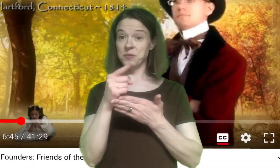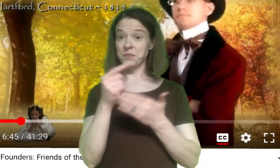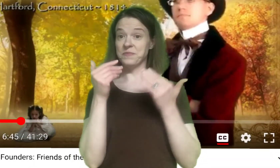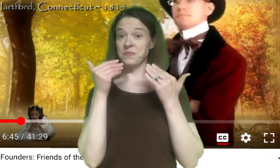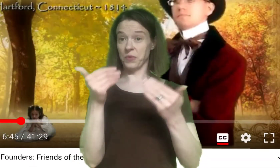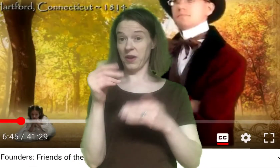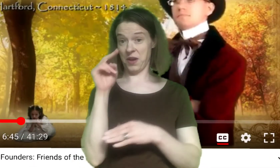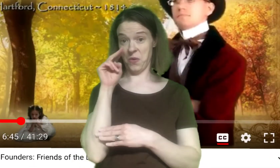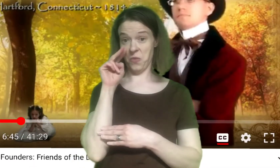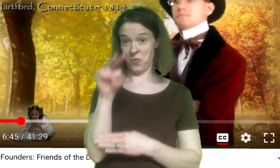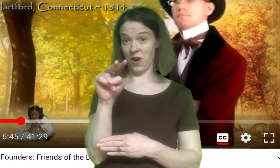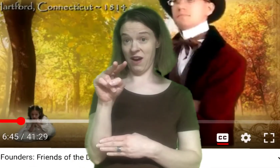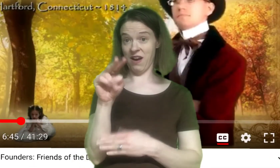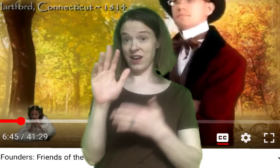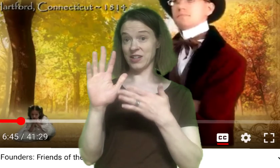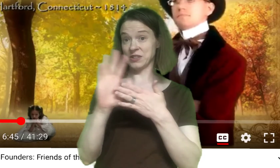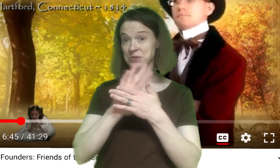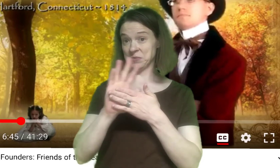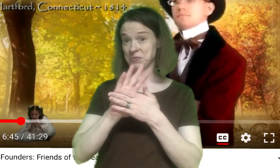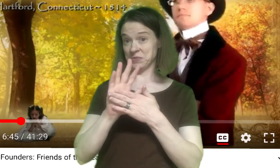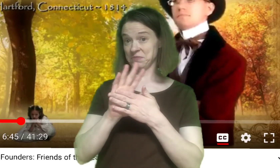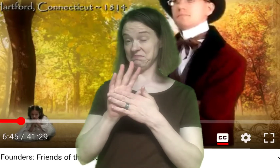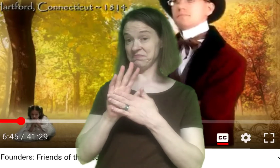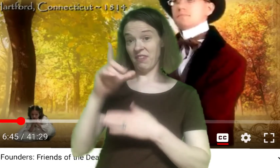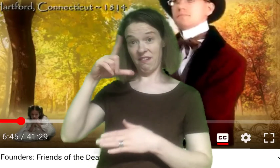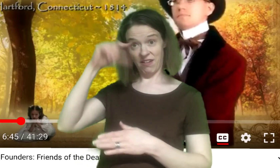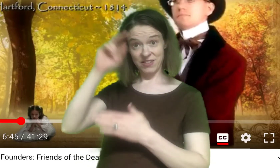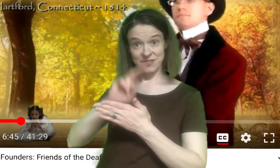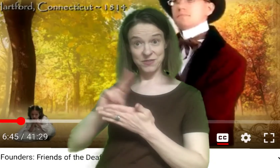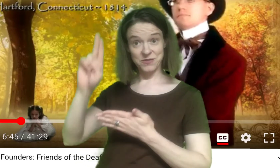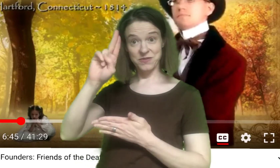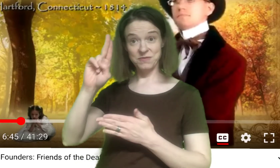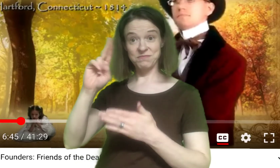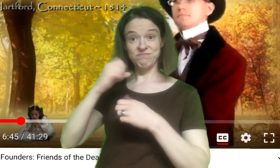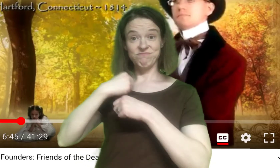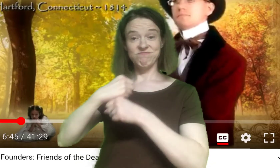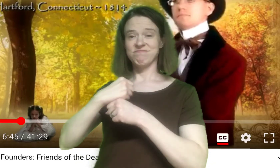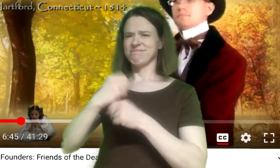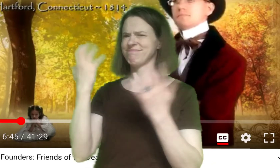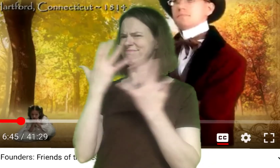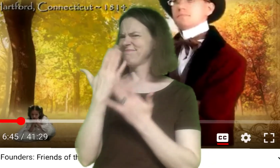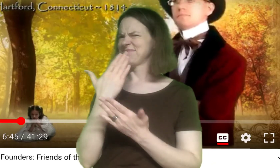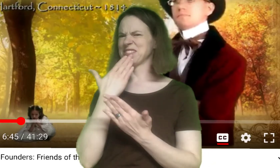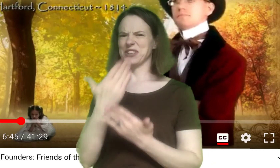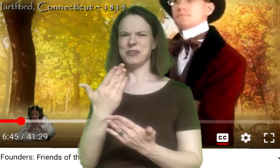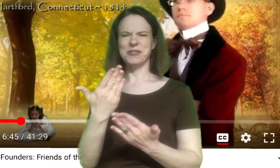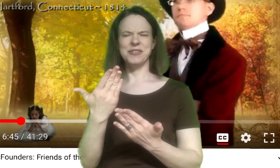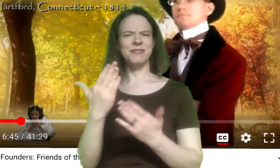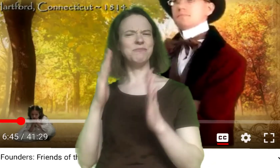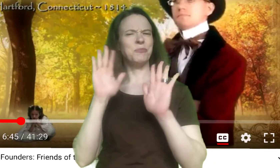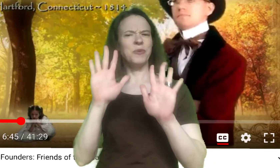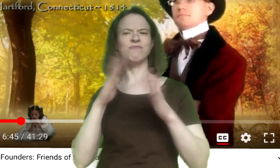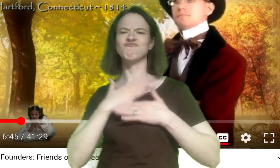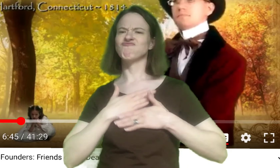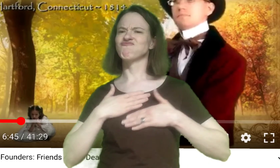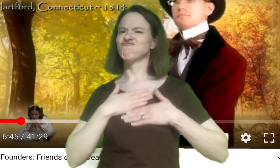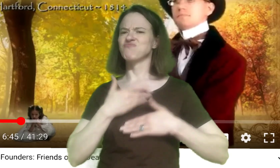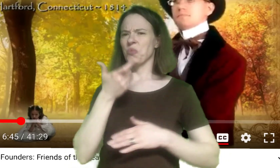This week, go ahead and watch a film produced by Gallaudet University. It's really good and enjoyable